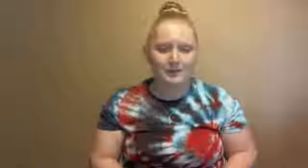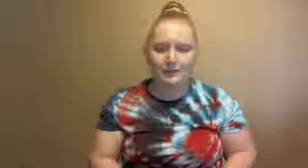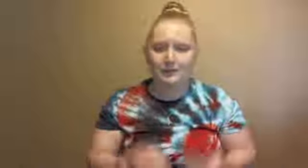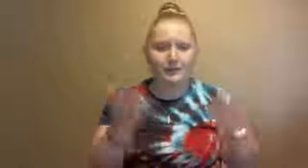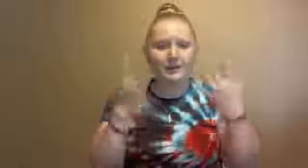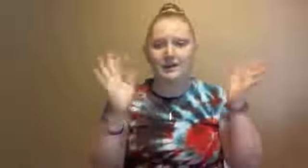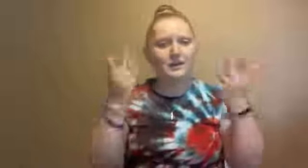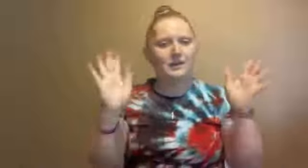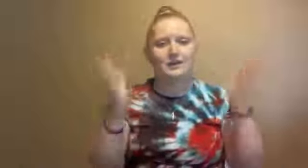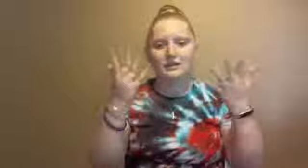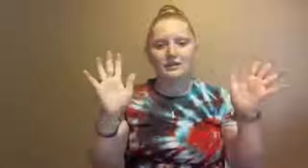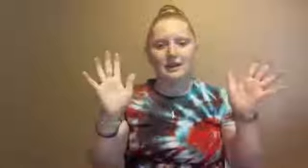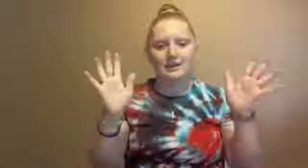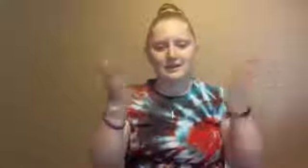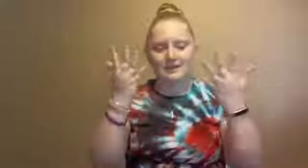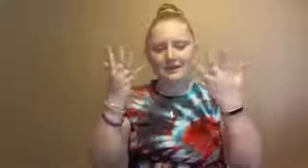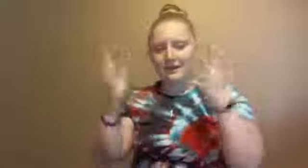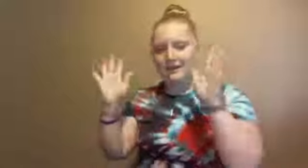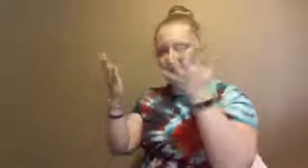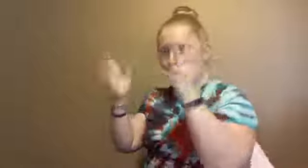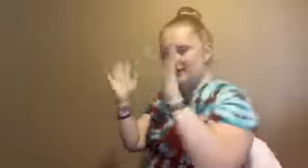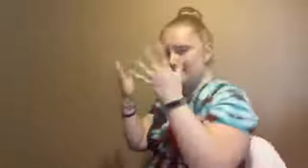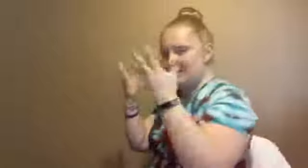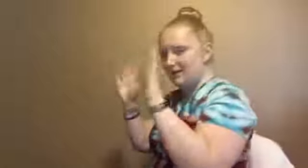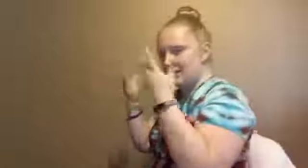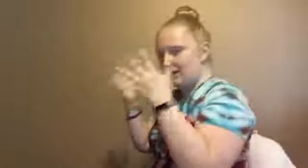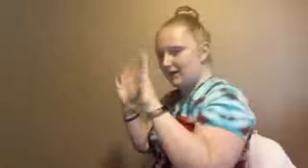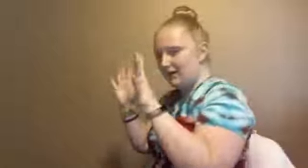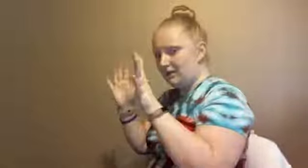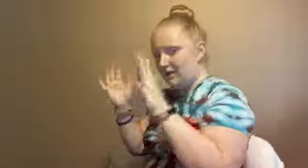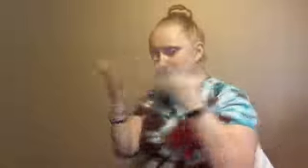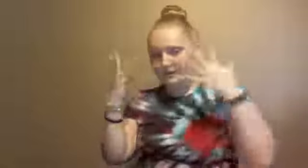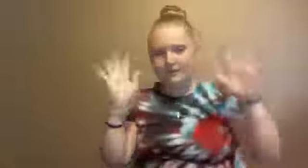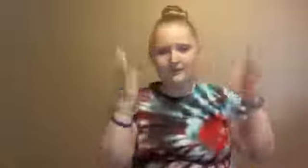more food, it's just like this. All done.